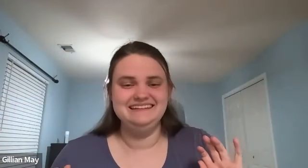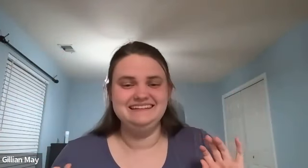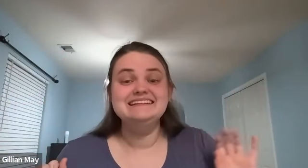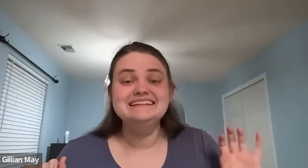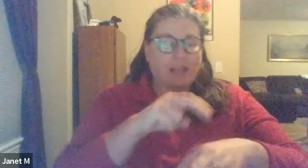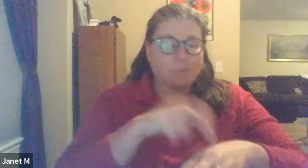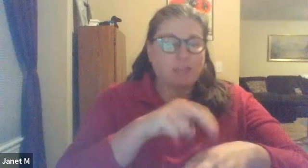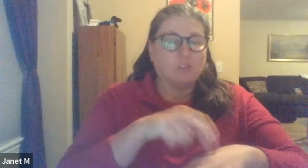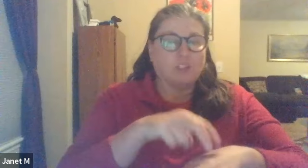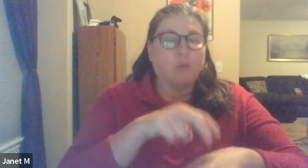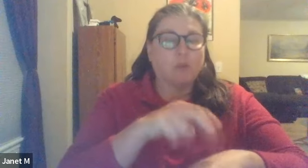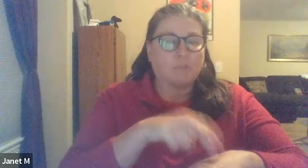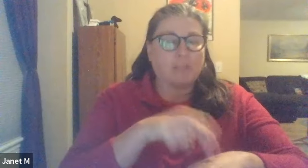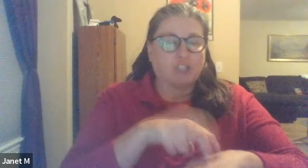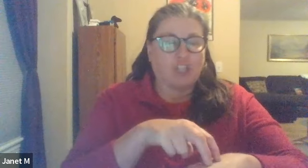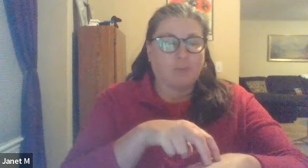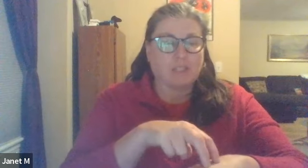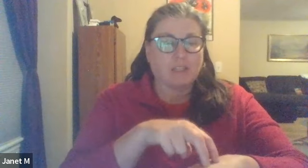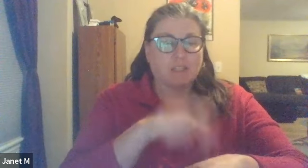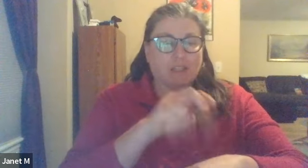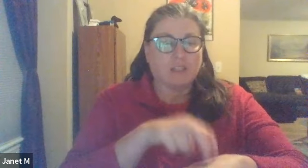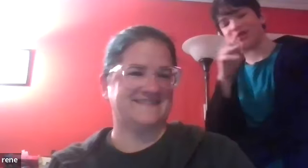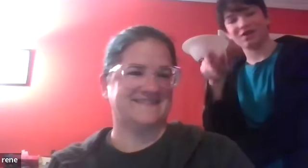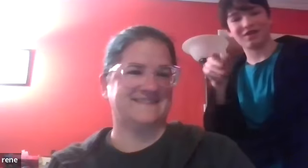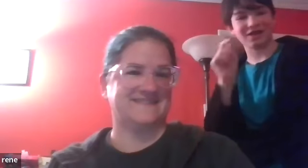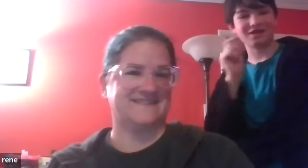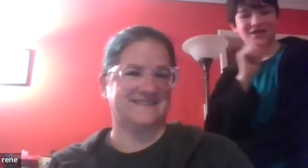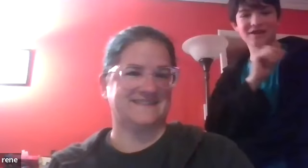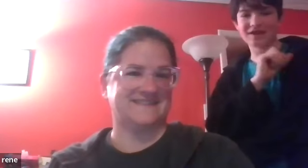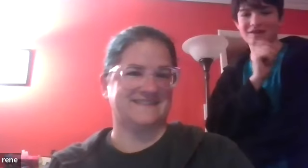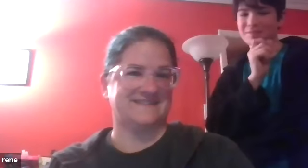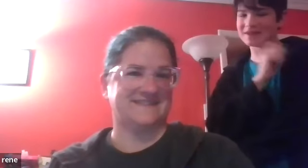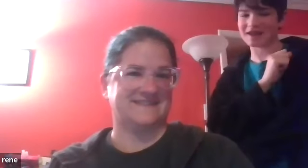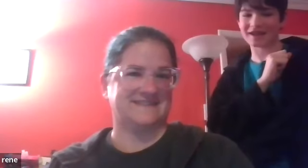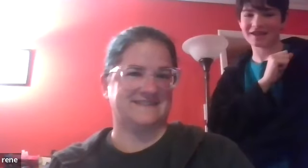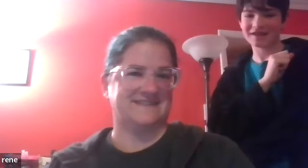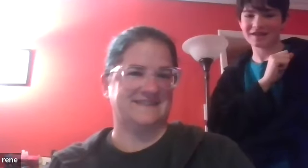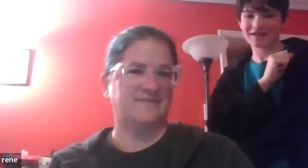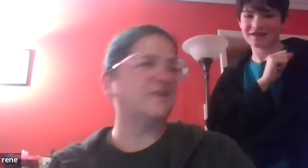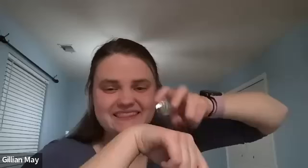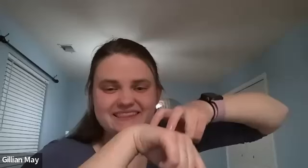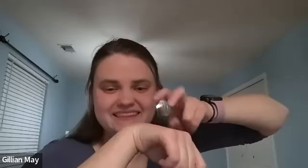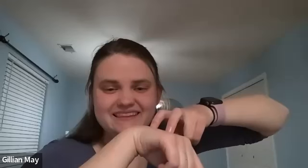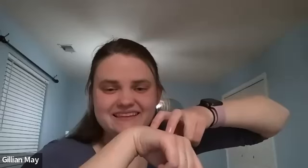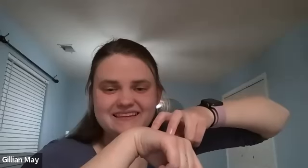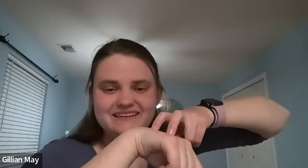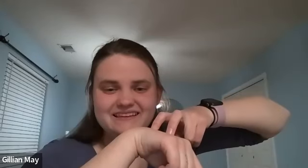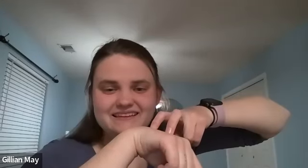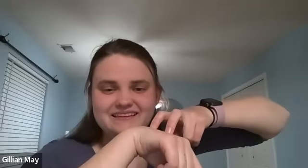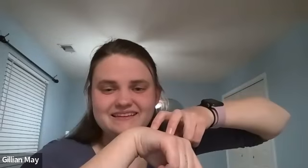So that's potato or is potato chips? It's both. Oh, it's for both. Mhm. We already did pizza, buddy. This is